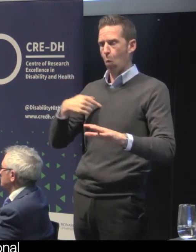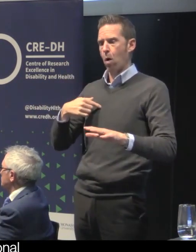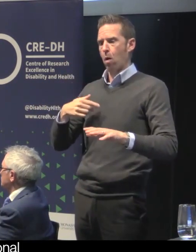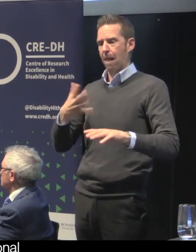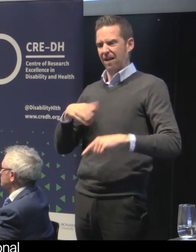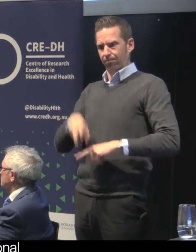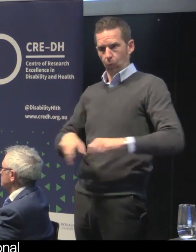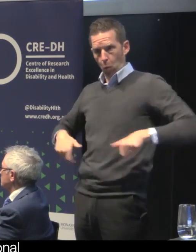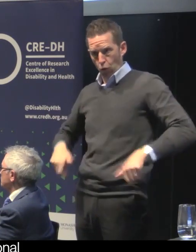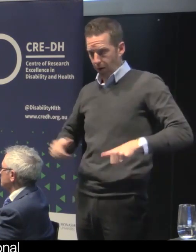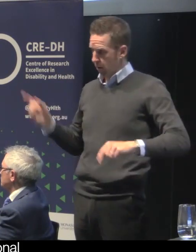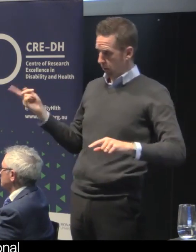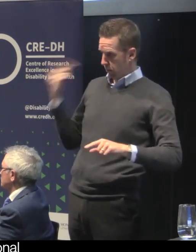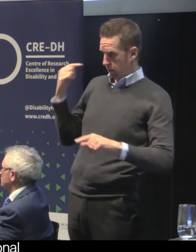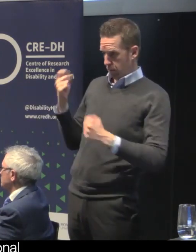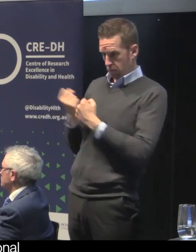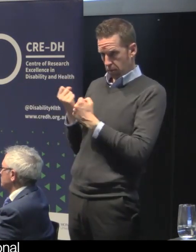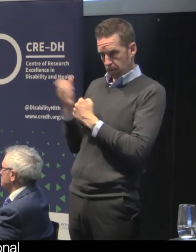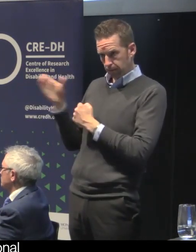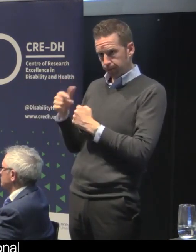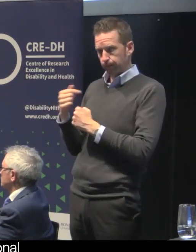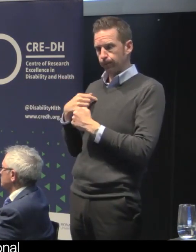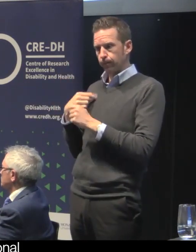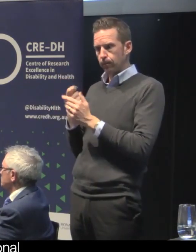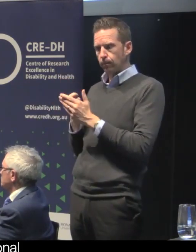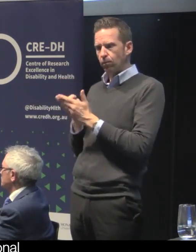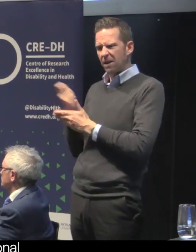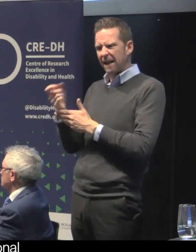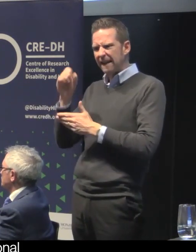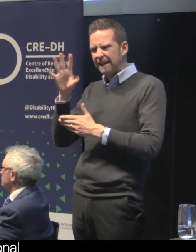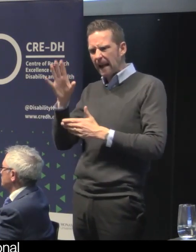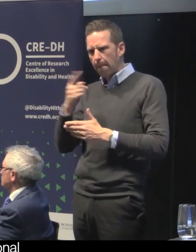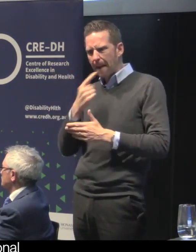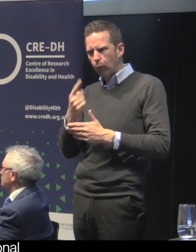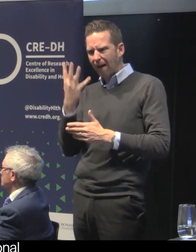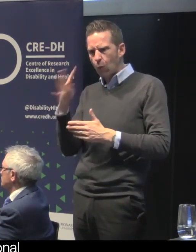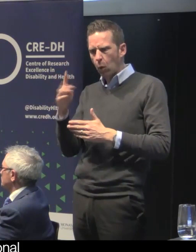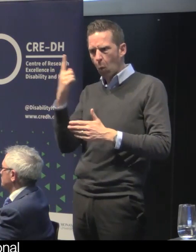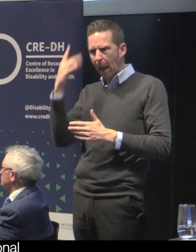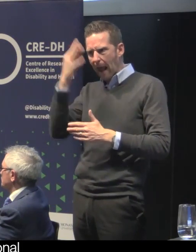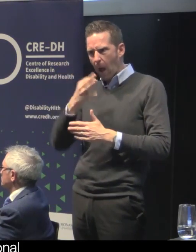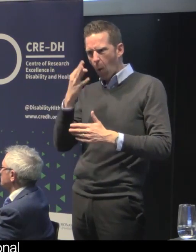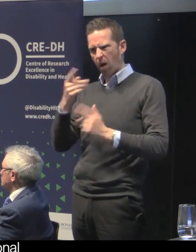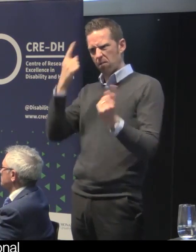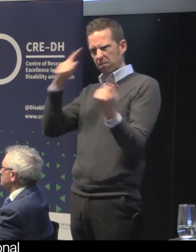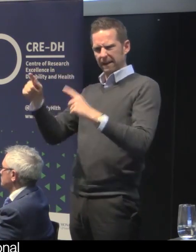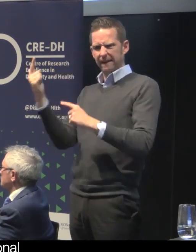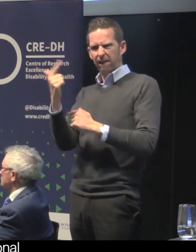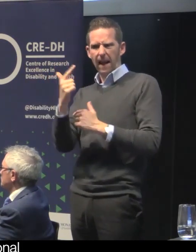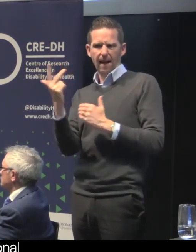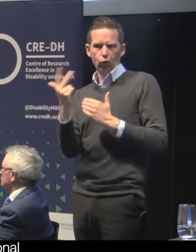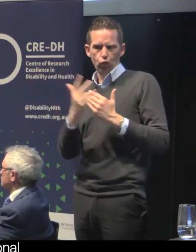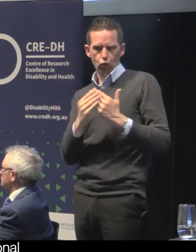support worker, personal assistant, I was paying them £10.40 an hour, £10.40 an hour. which is something like $17 or $18, I